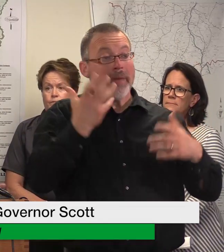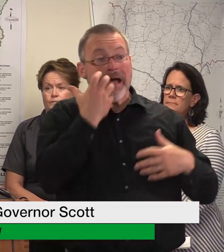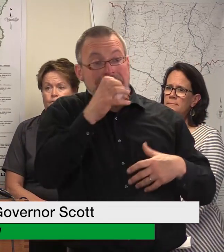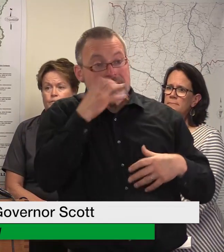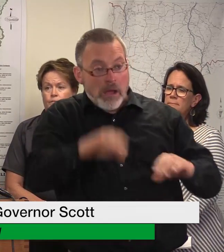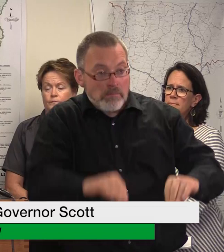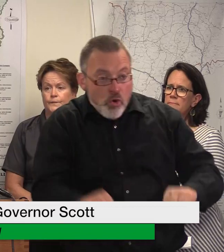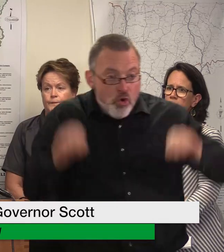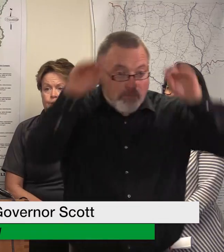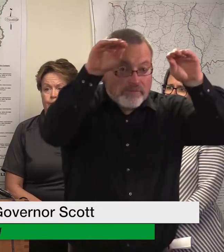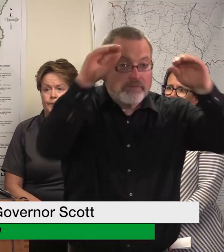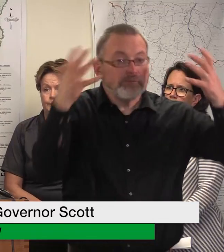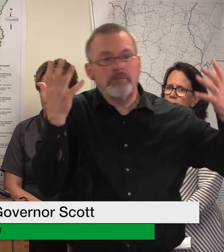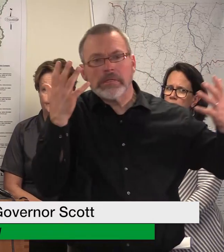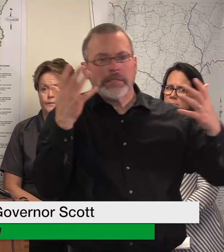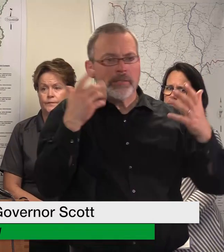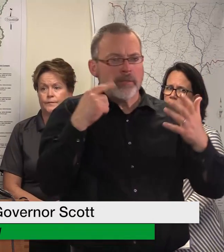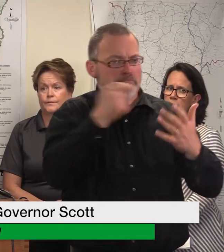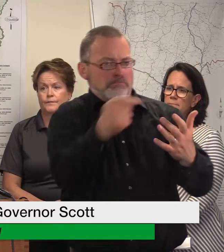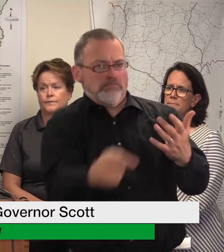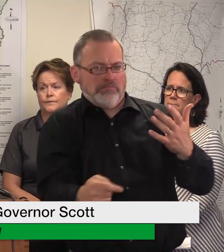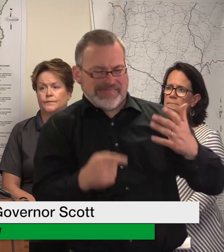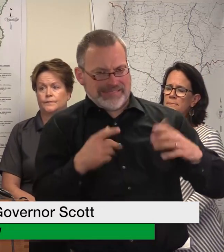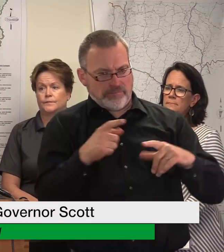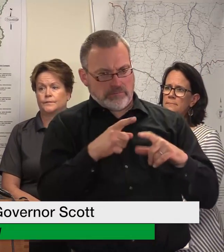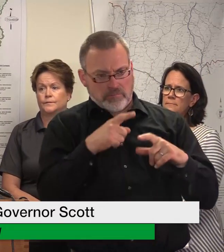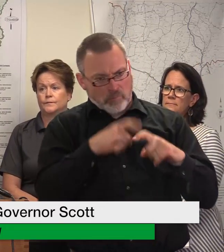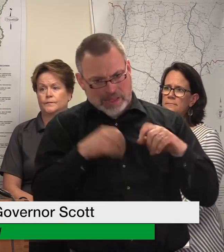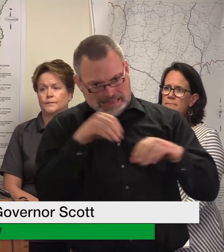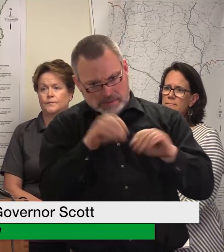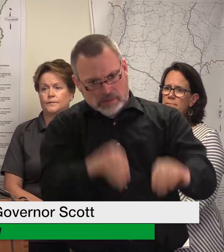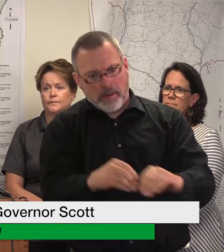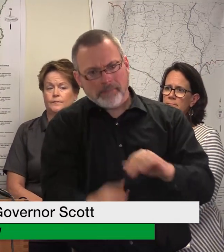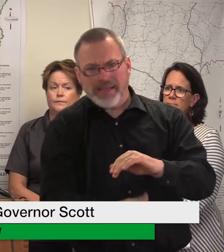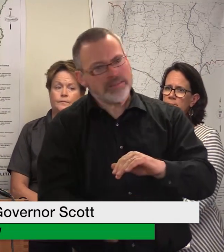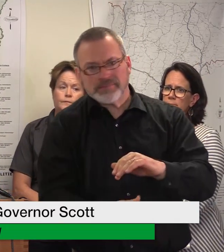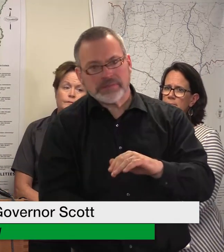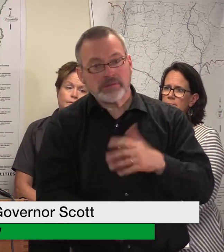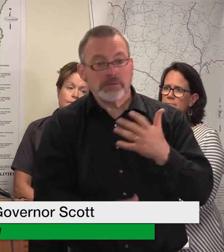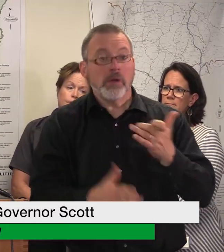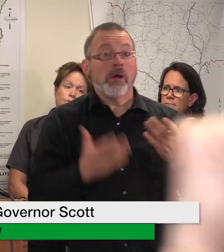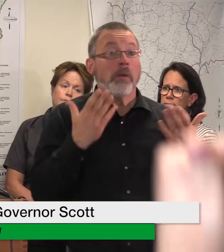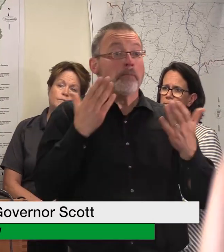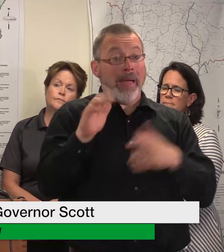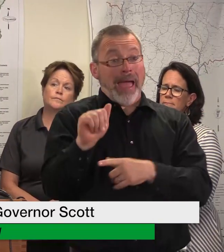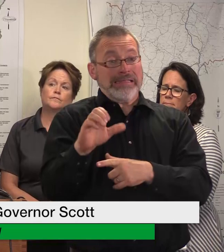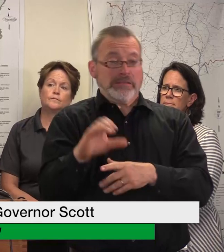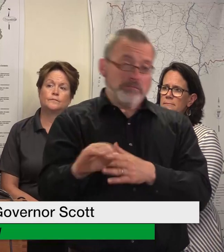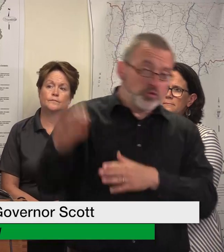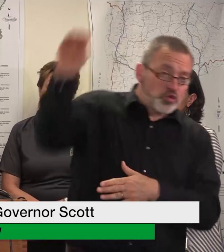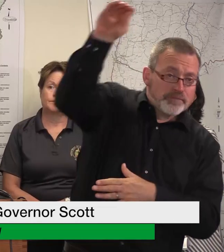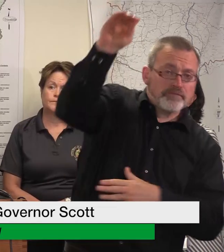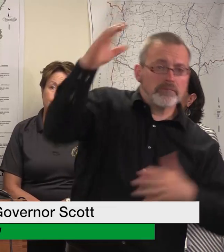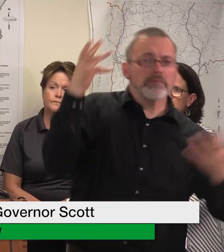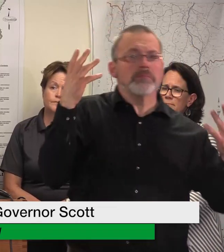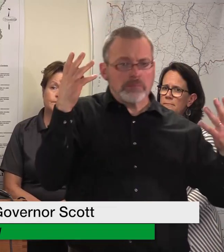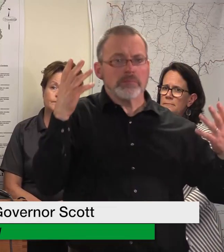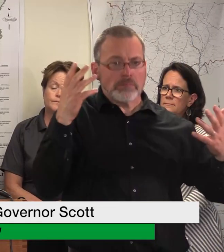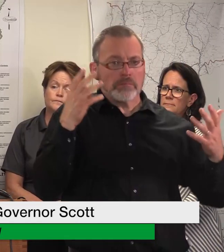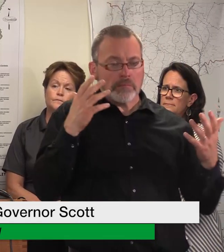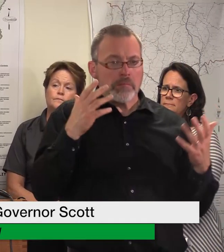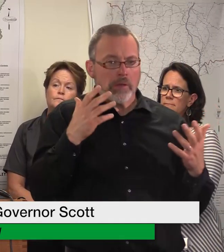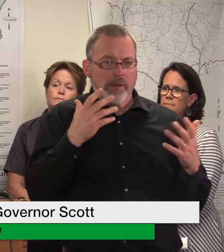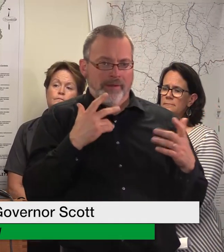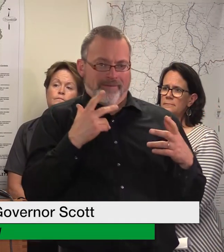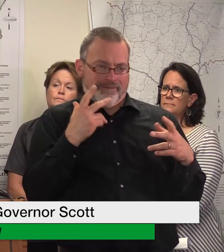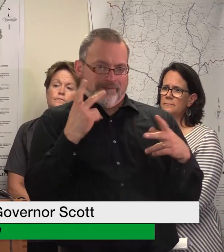of the furnaces and so forth, the HVAC, raising them up will create an